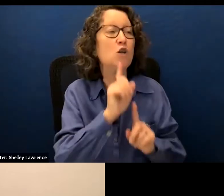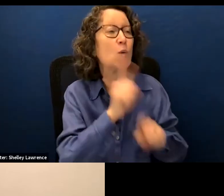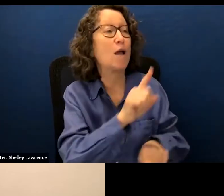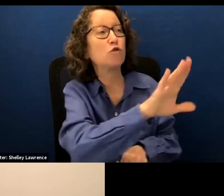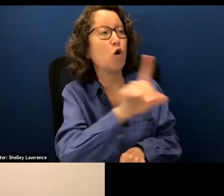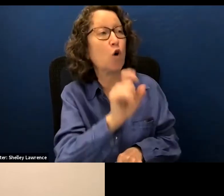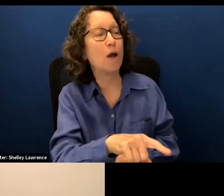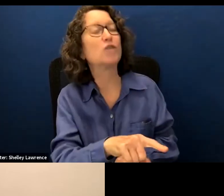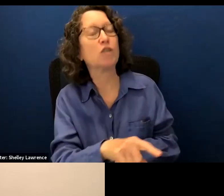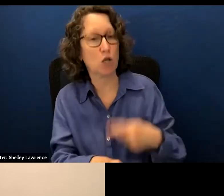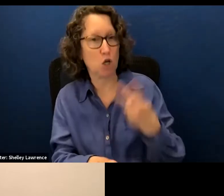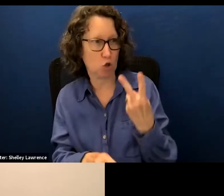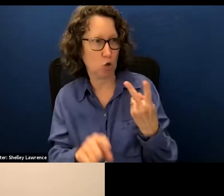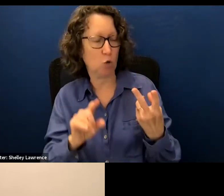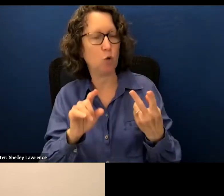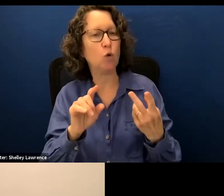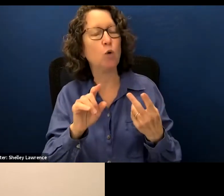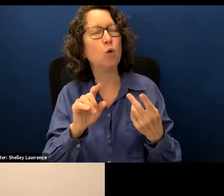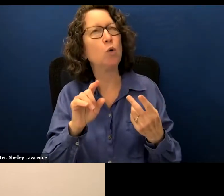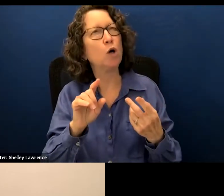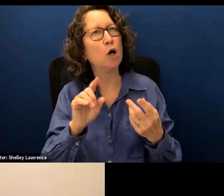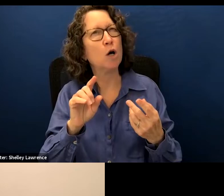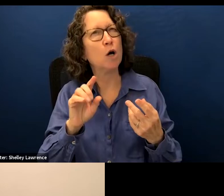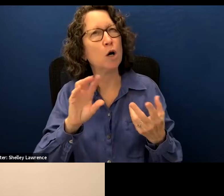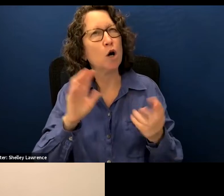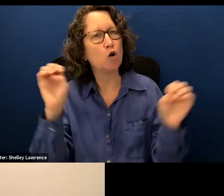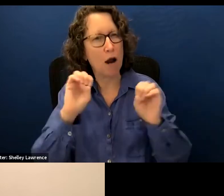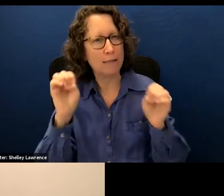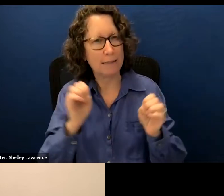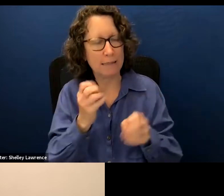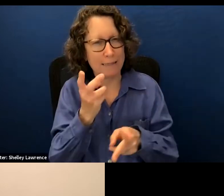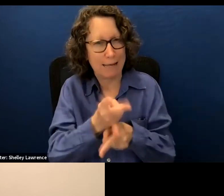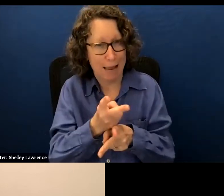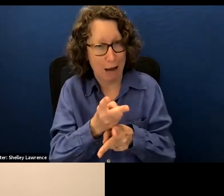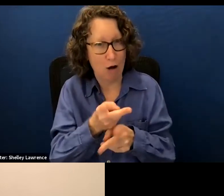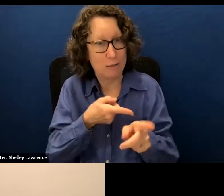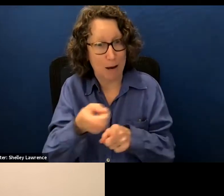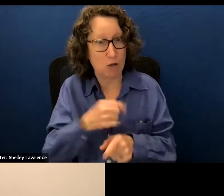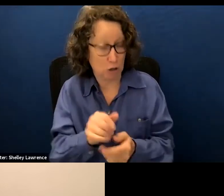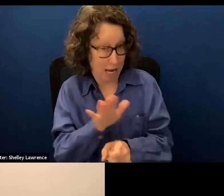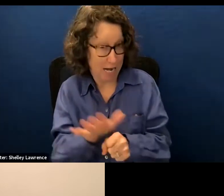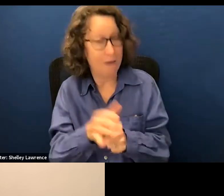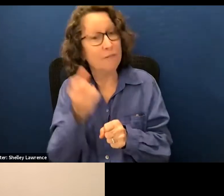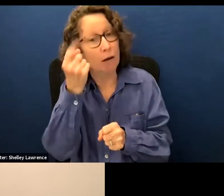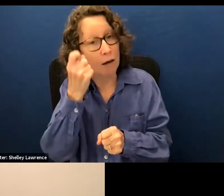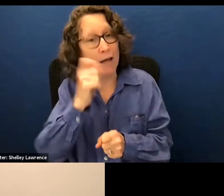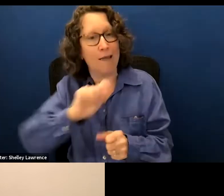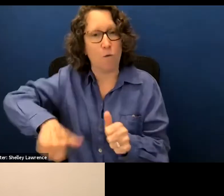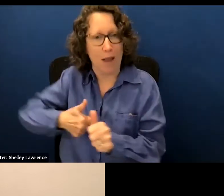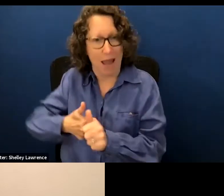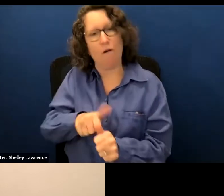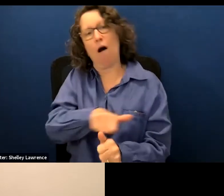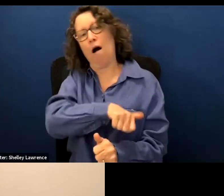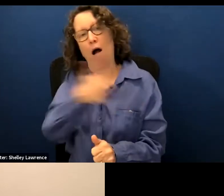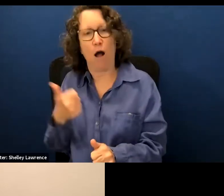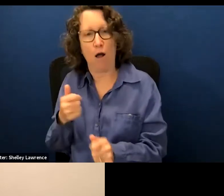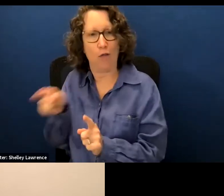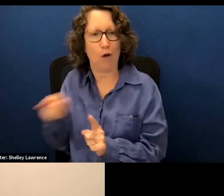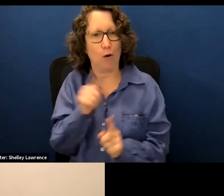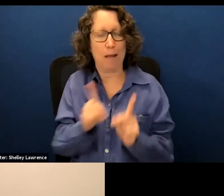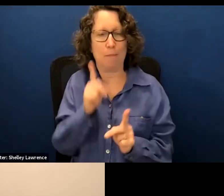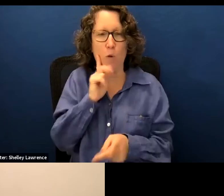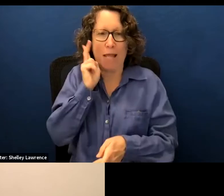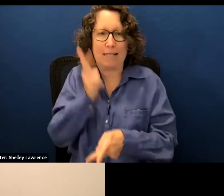question, 2 crisis care specialists is enough if we have some folks who then can take